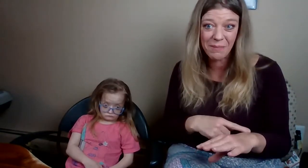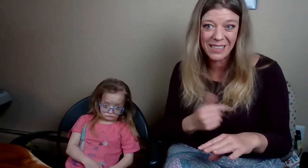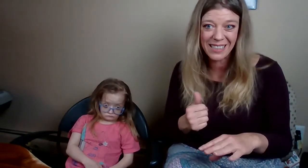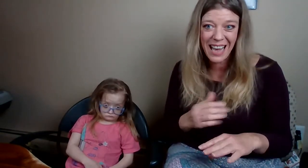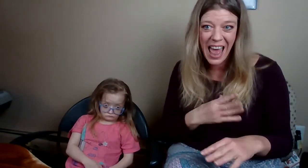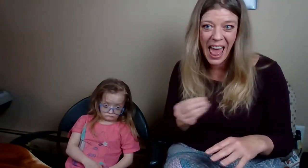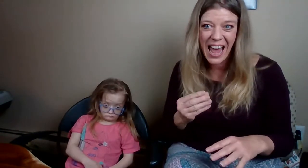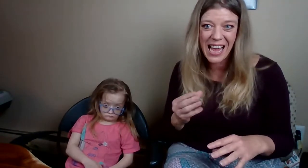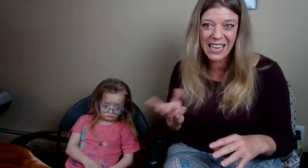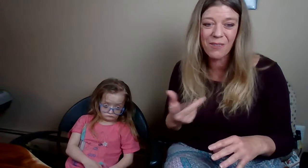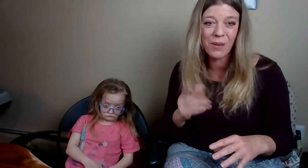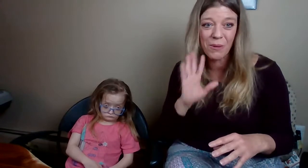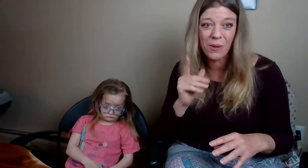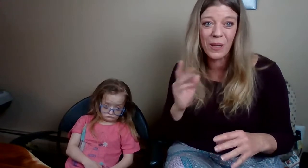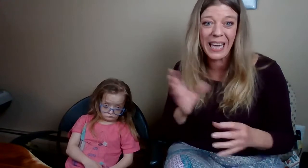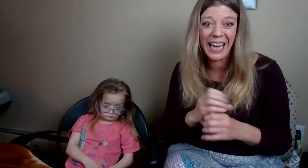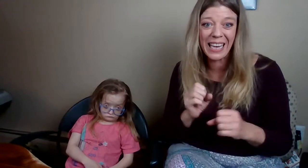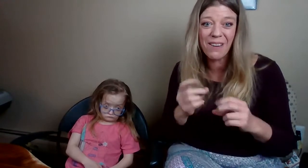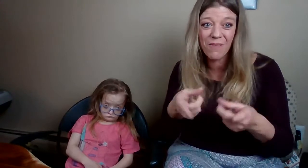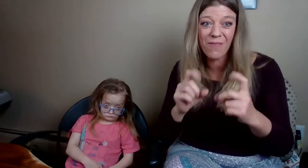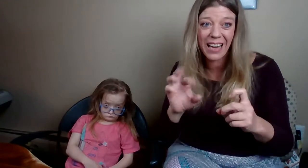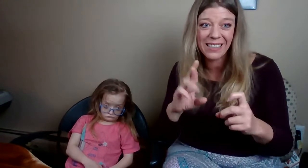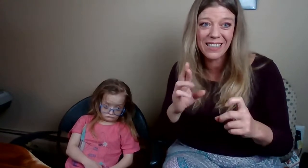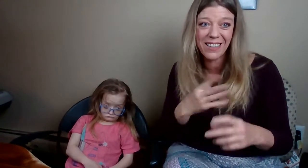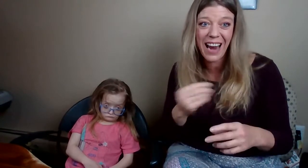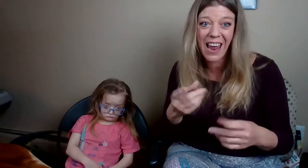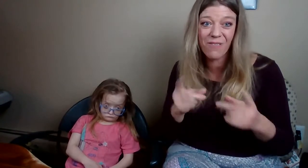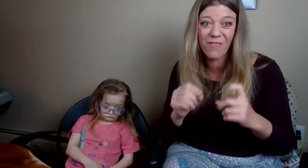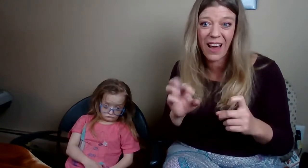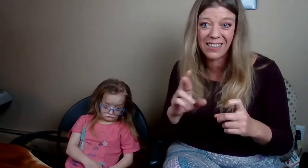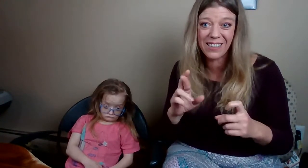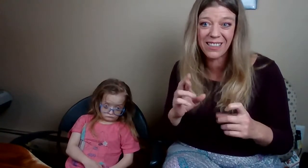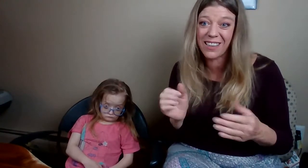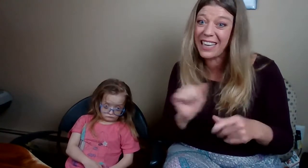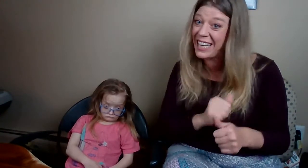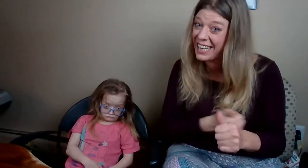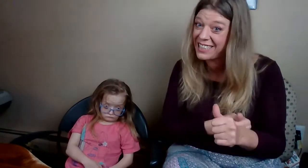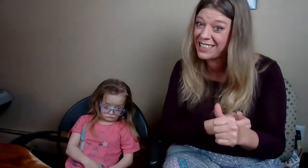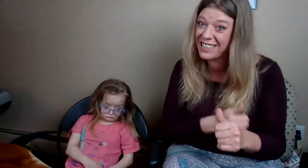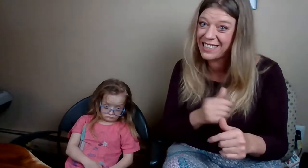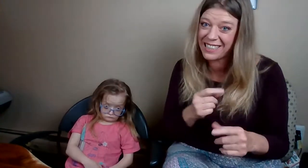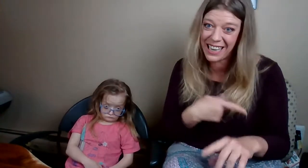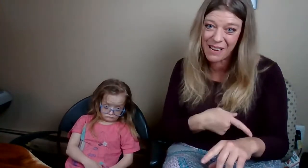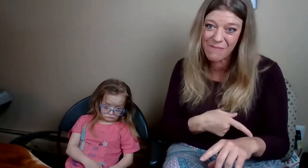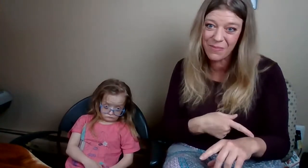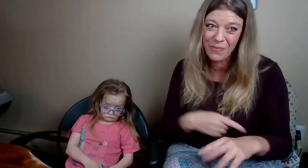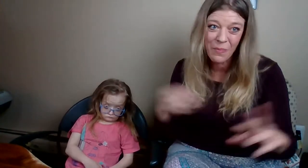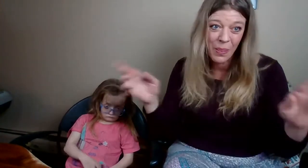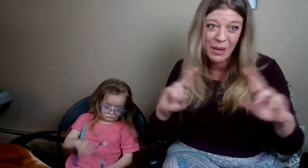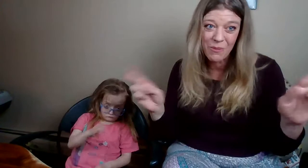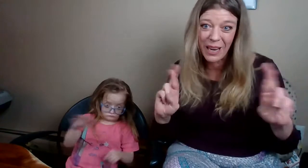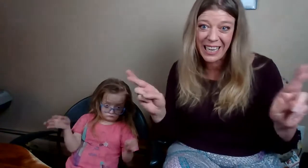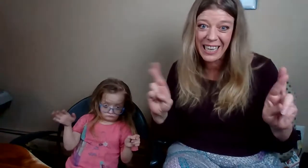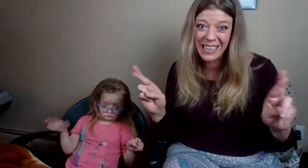3 more times, and we will get faster and faster each time. Ready?